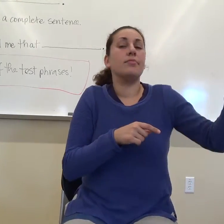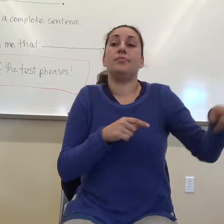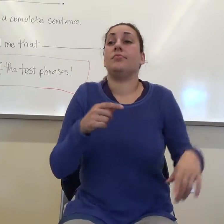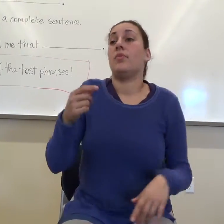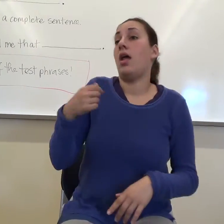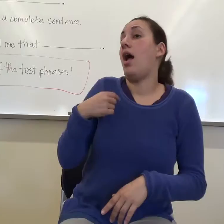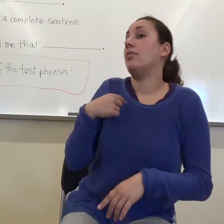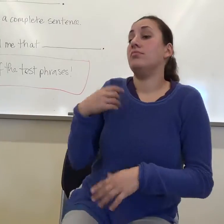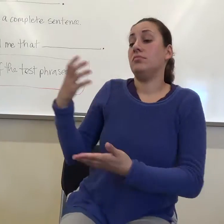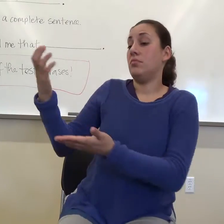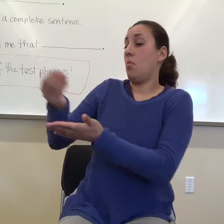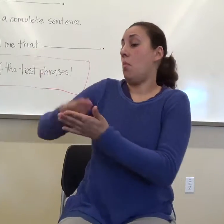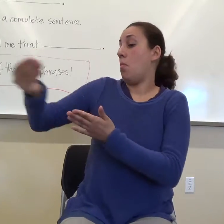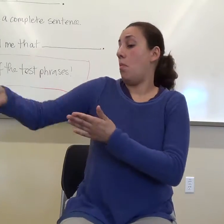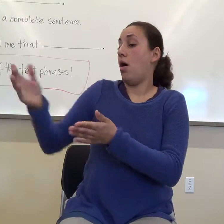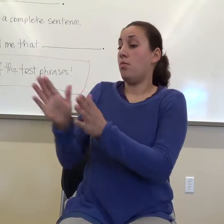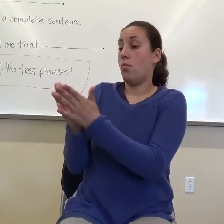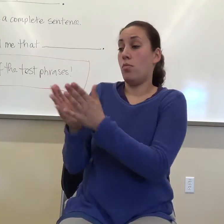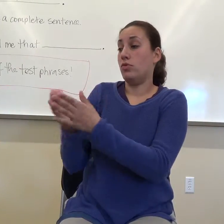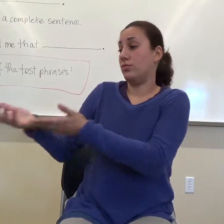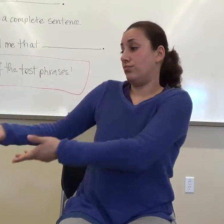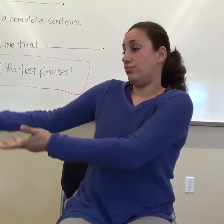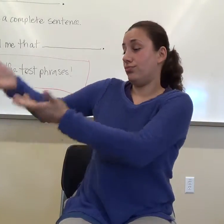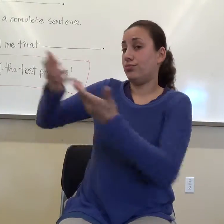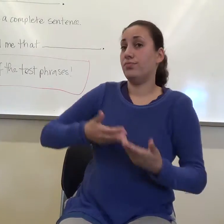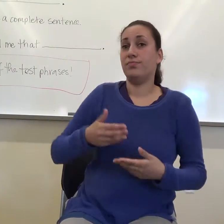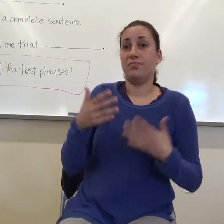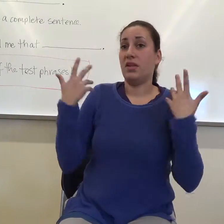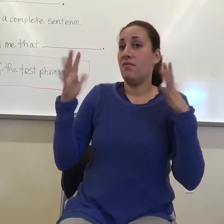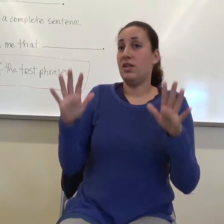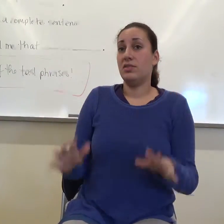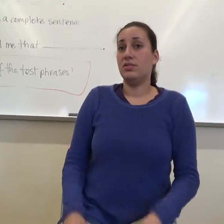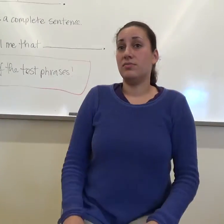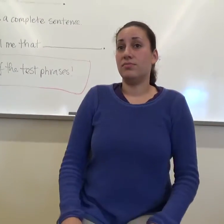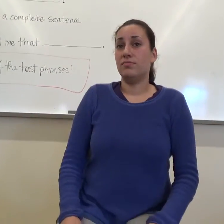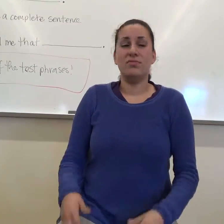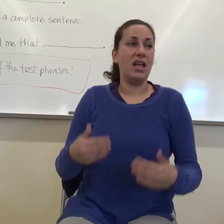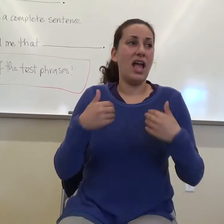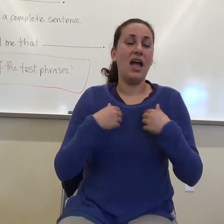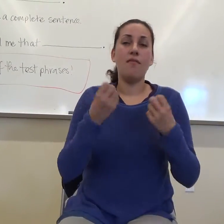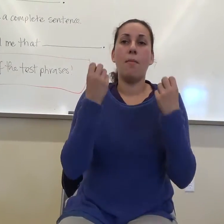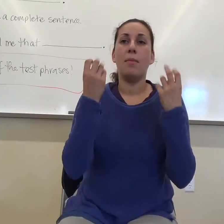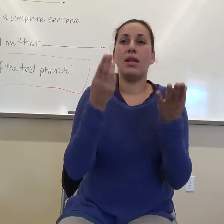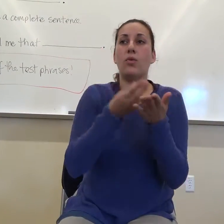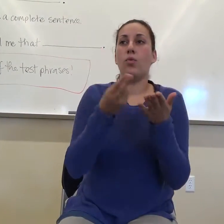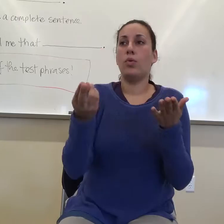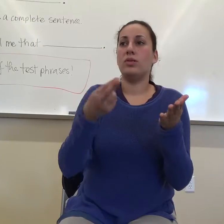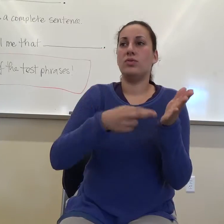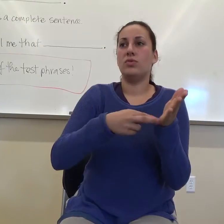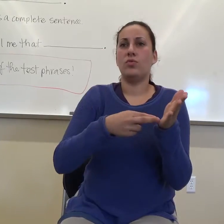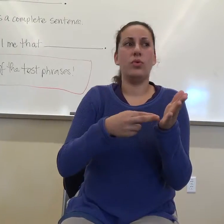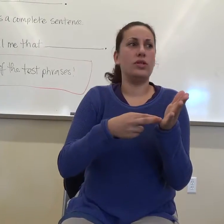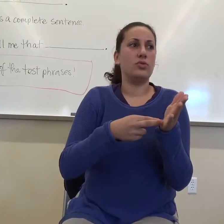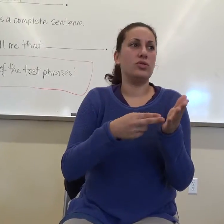Yeah, that's it. They have books. They have all these resources for people. So it's no longer really